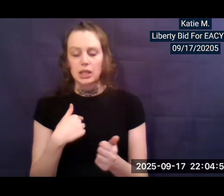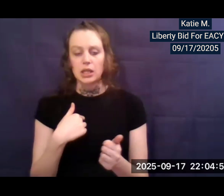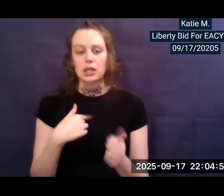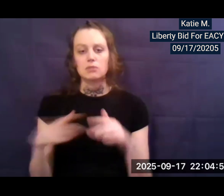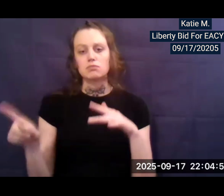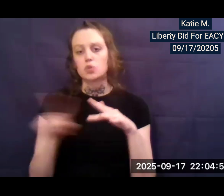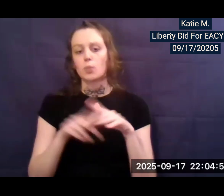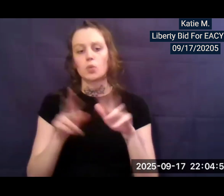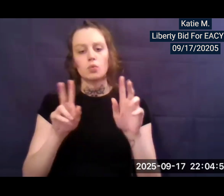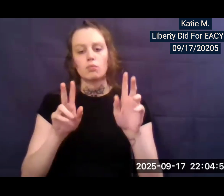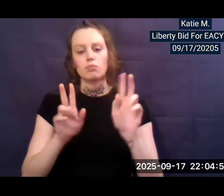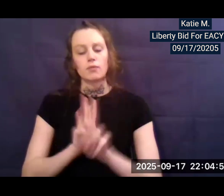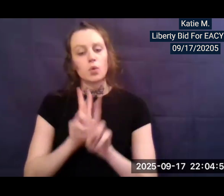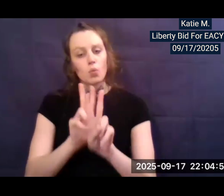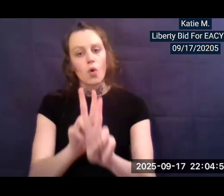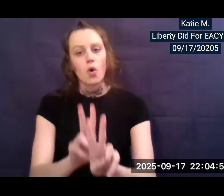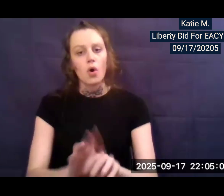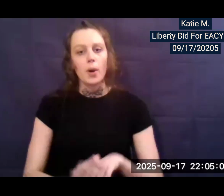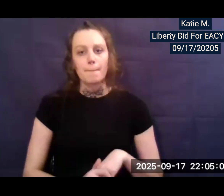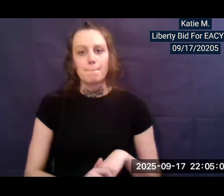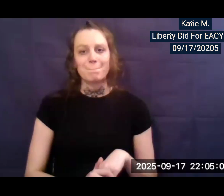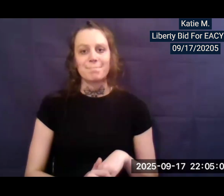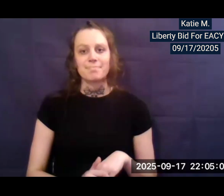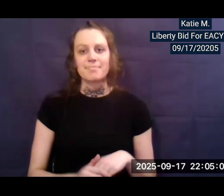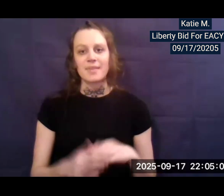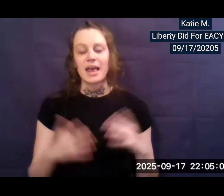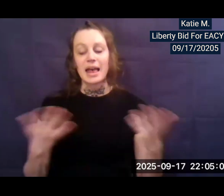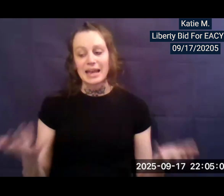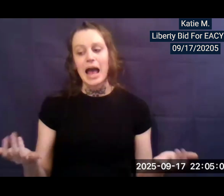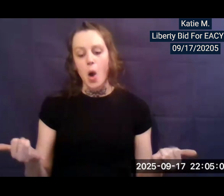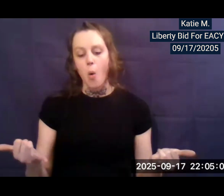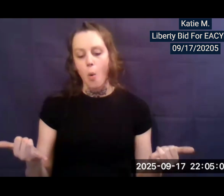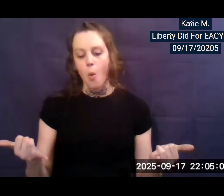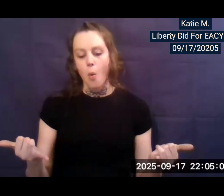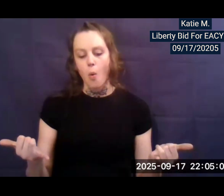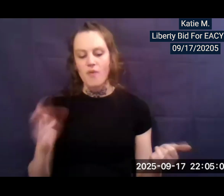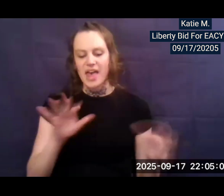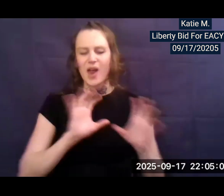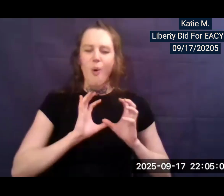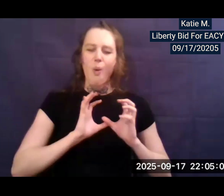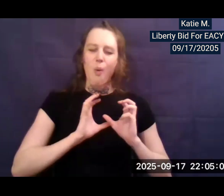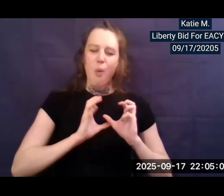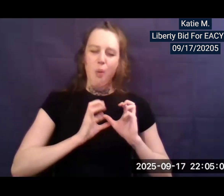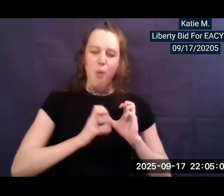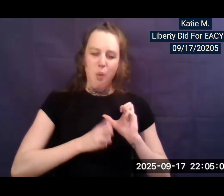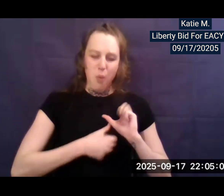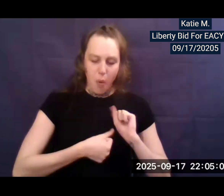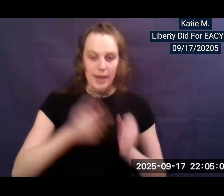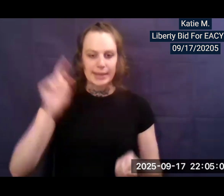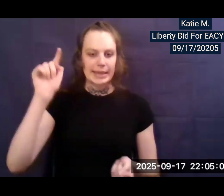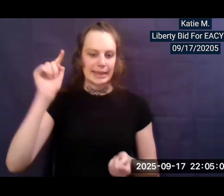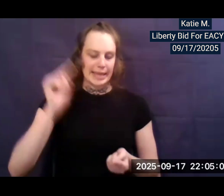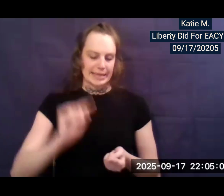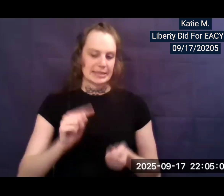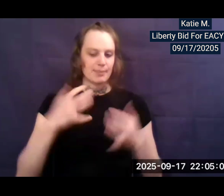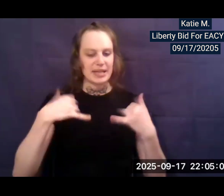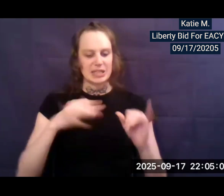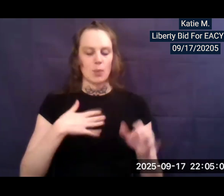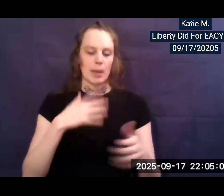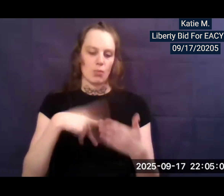of it, I do have to work my program. I mean, even though I just celebrated 7 years, my sponsor was telling me like you still